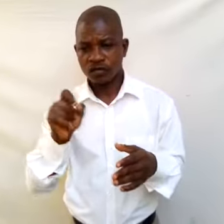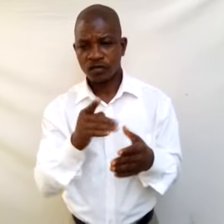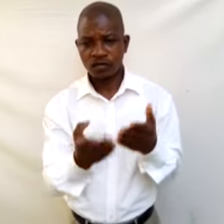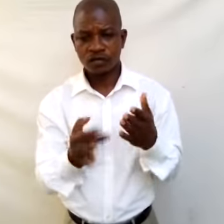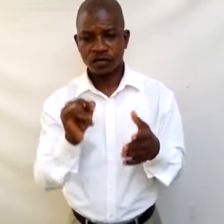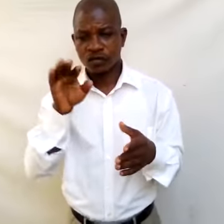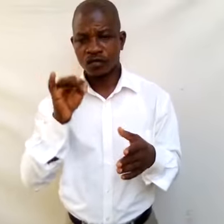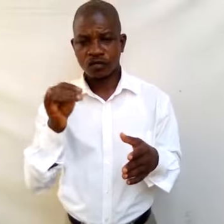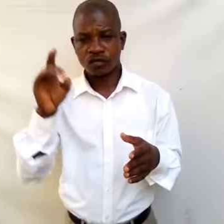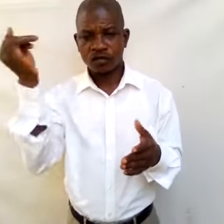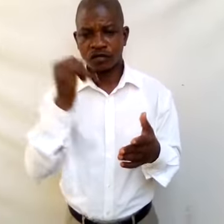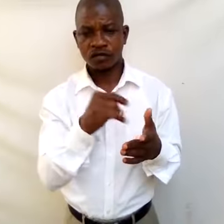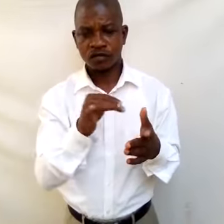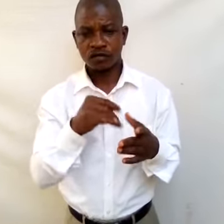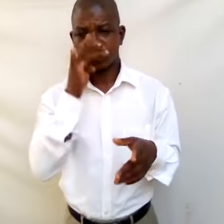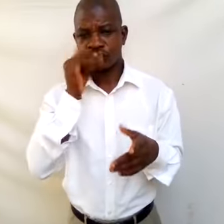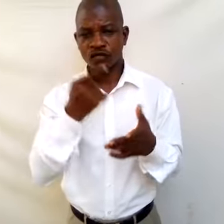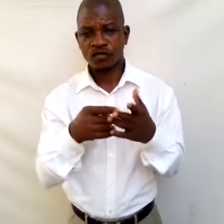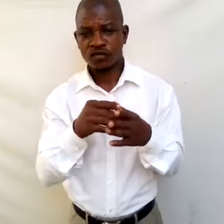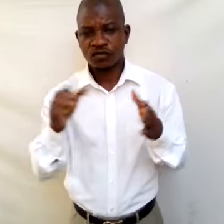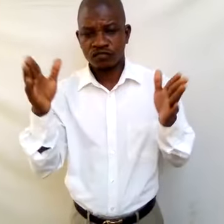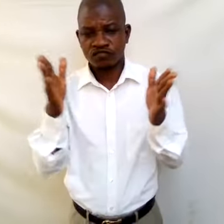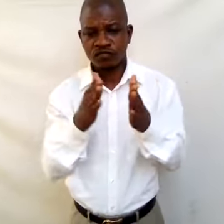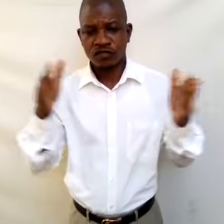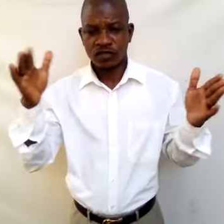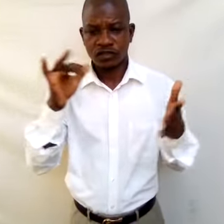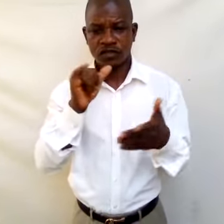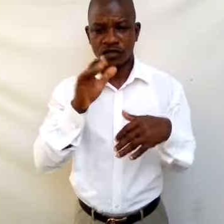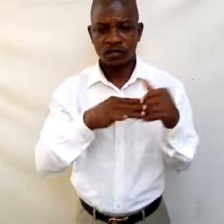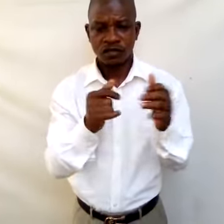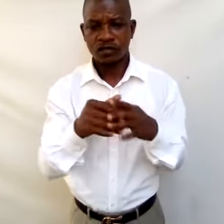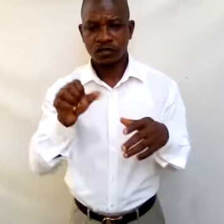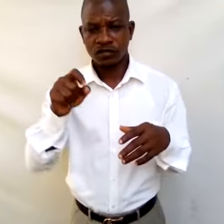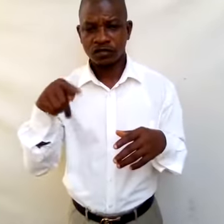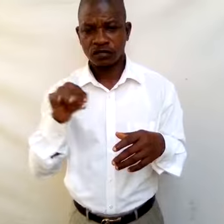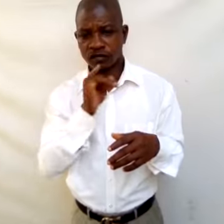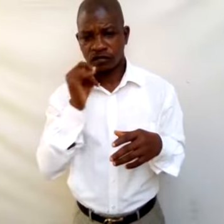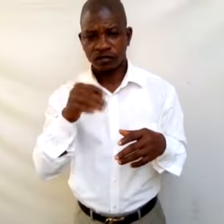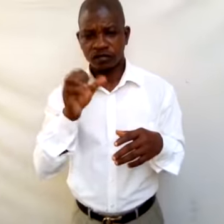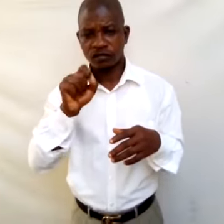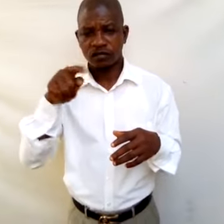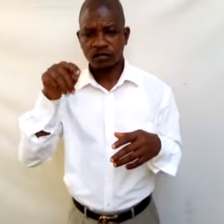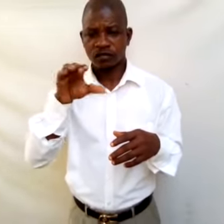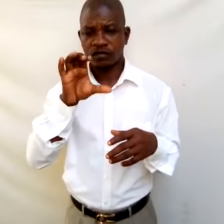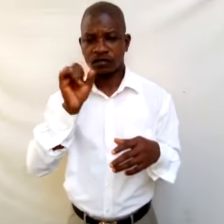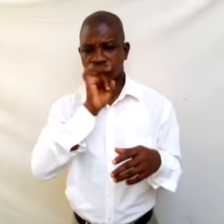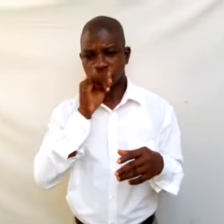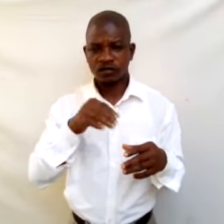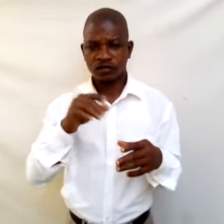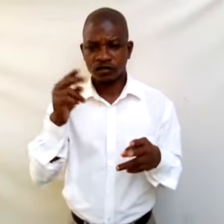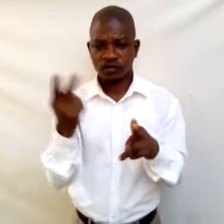drawn is twice the size of the specimen given, then the scale is times 2, written